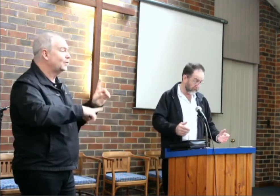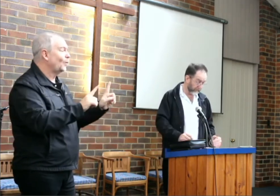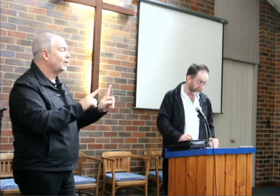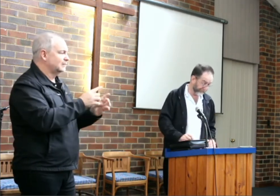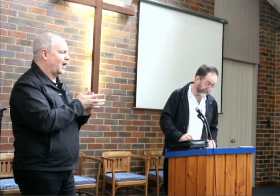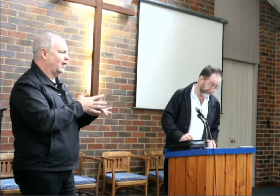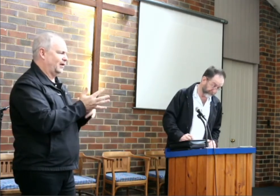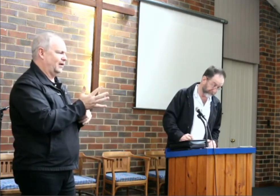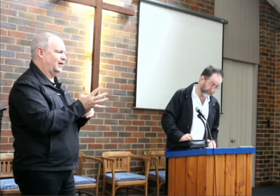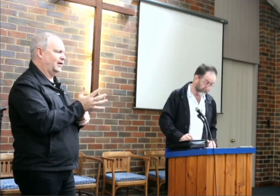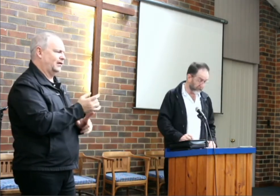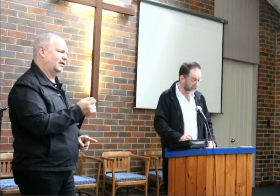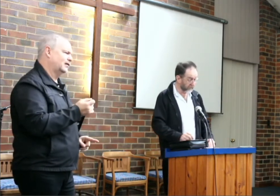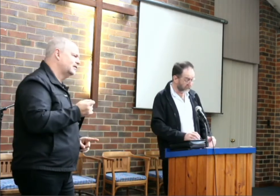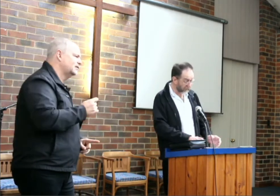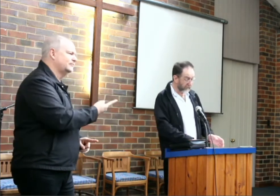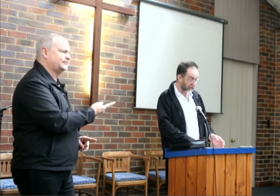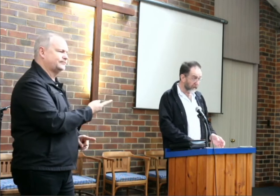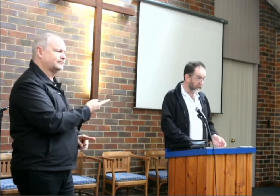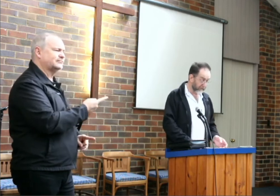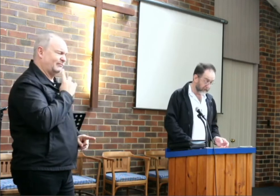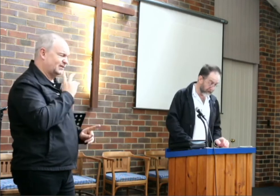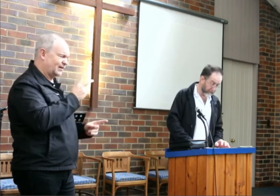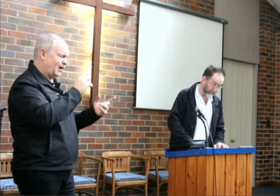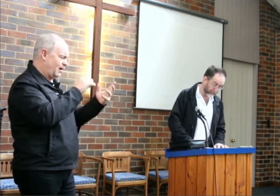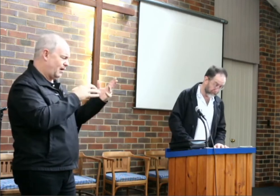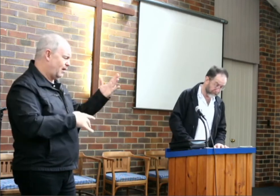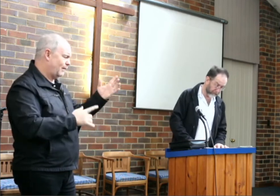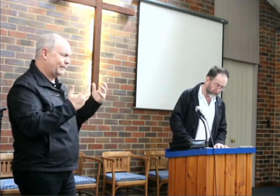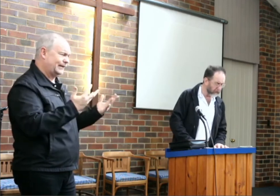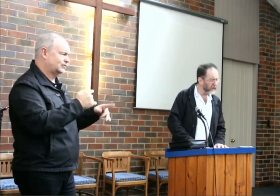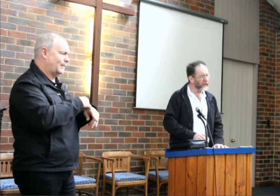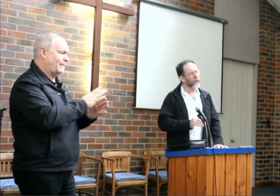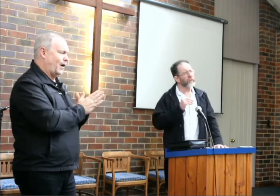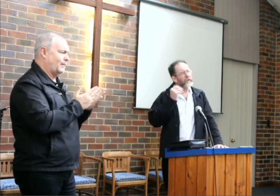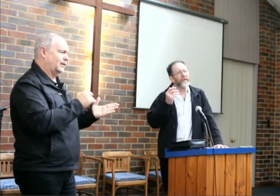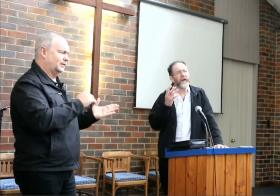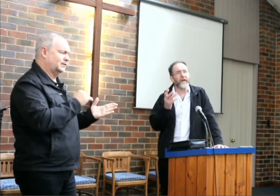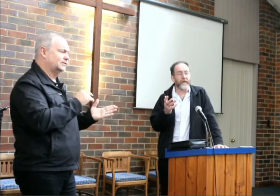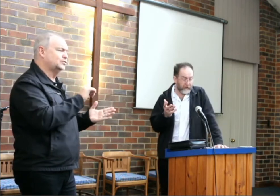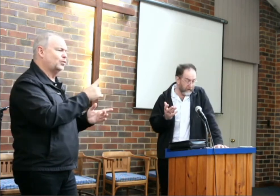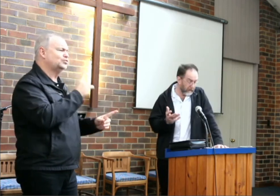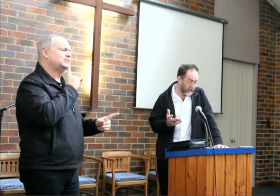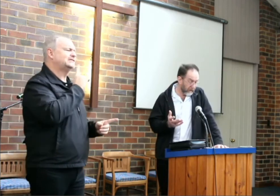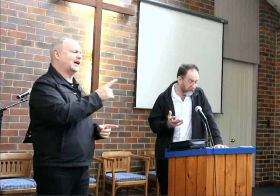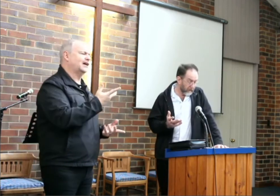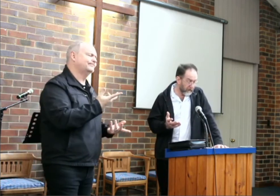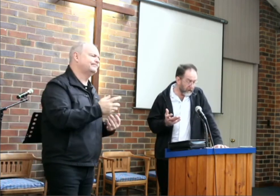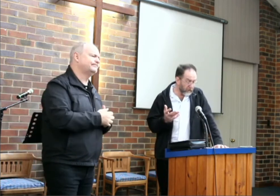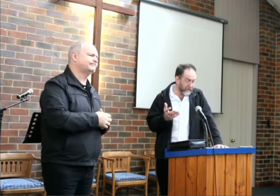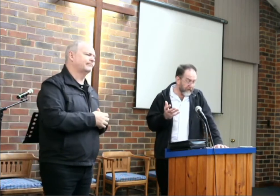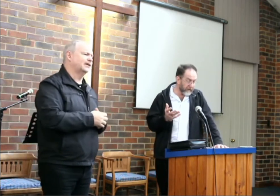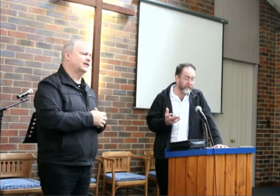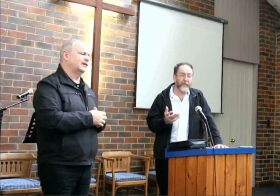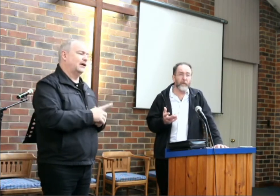hell. It's mentioned over and over again. So what will you say in